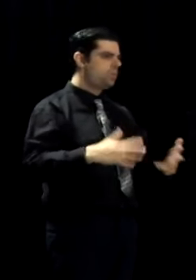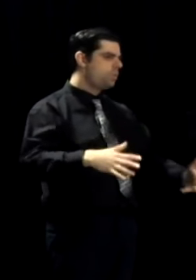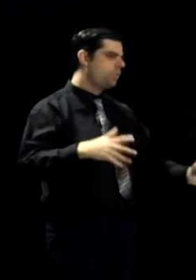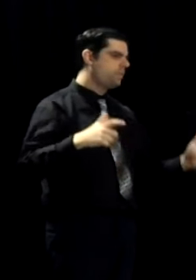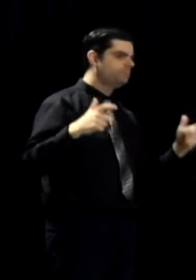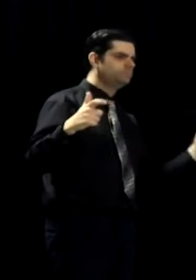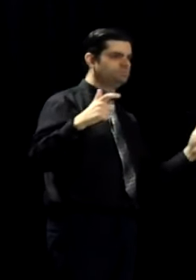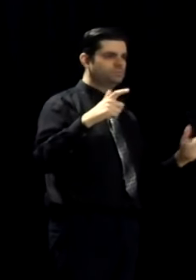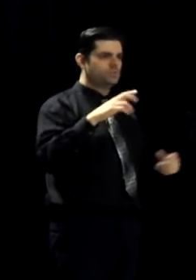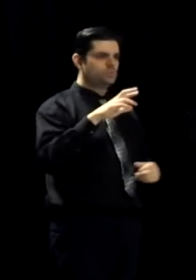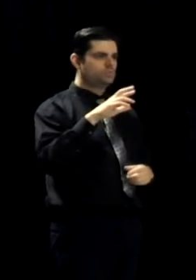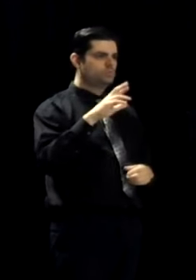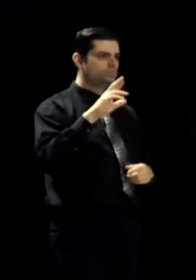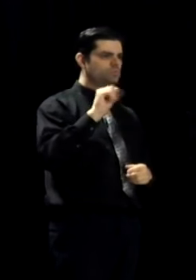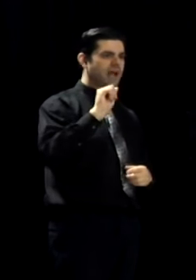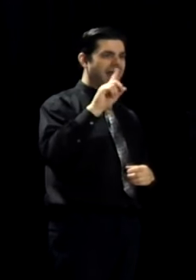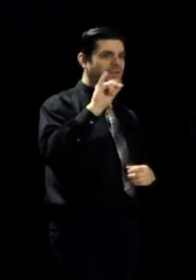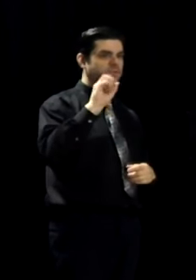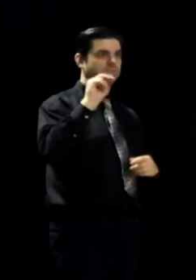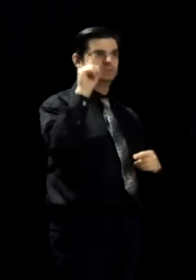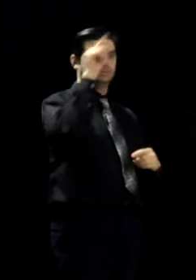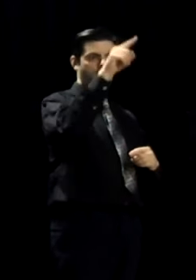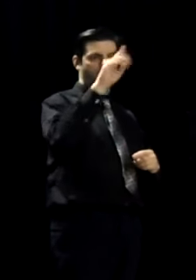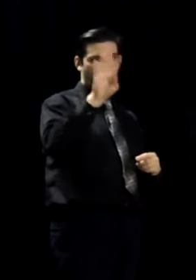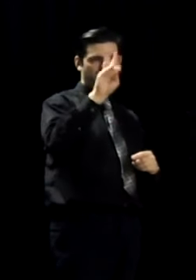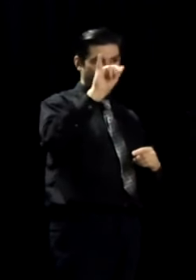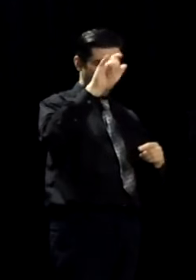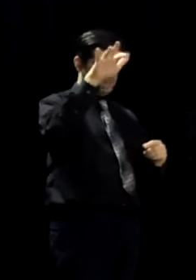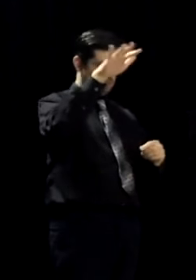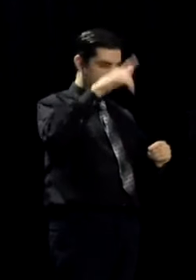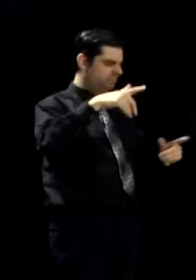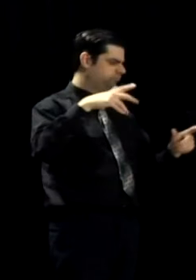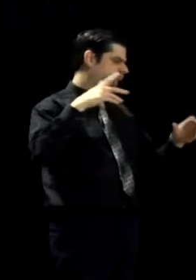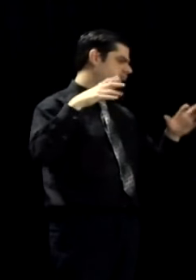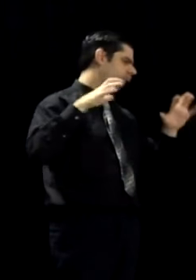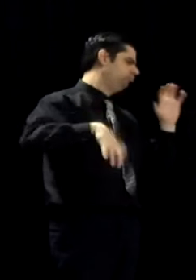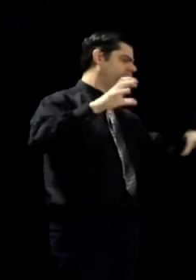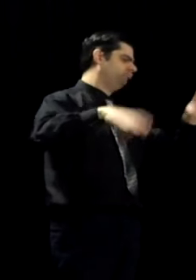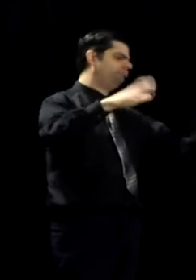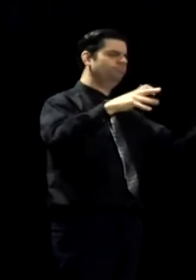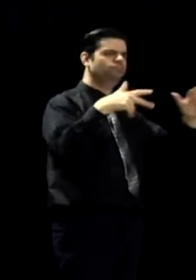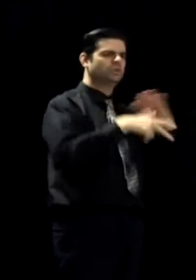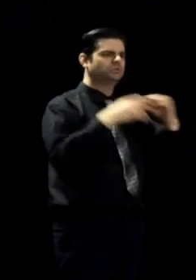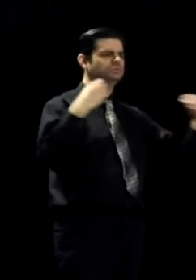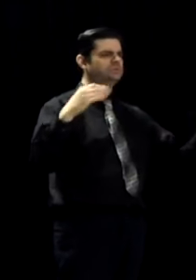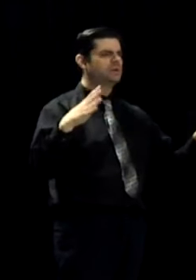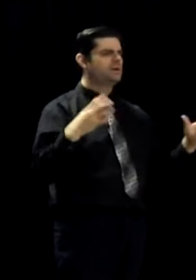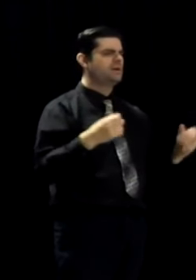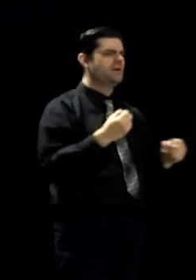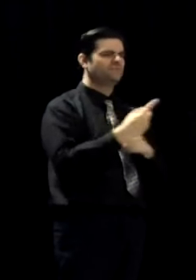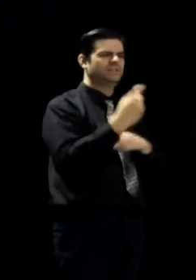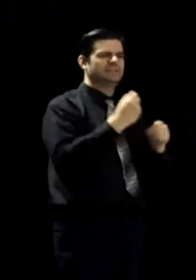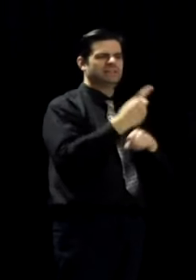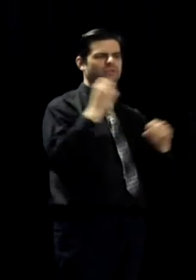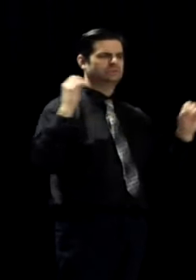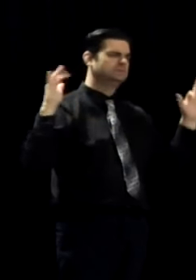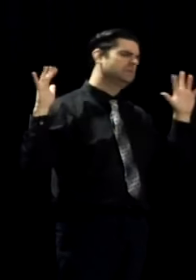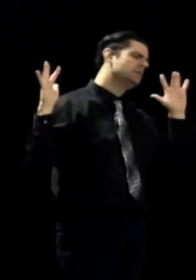Radisson community has a really impressive, robust garage sale every year where they get a lot of folks coming